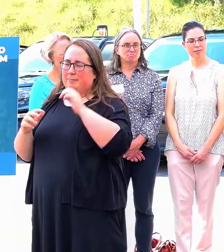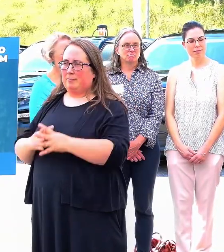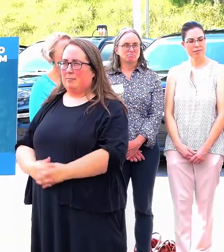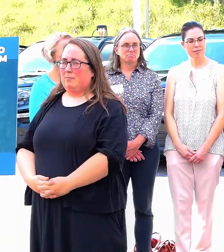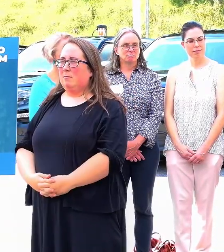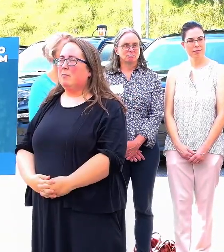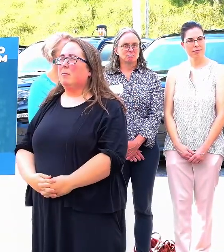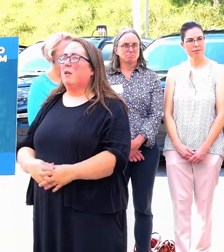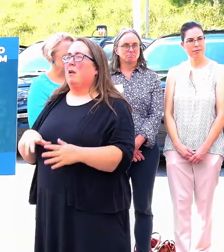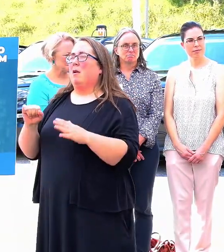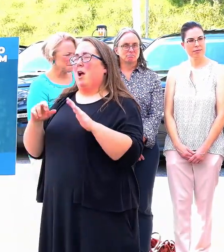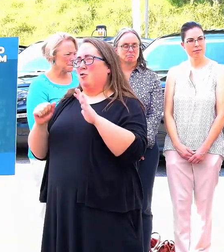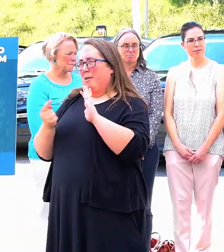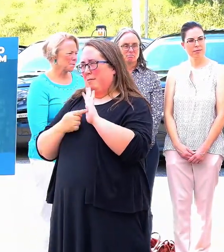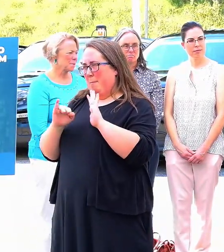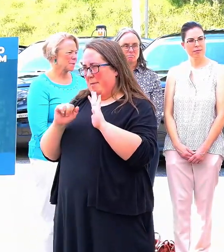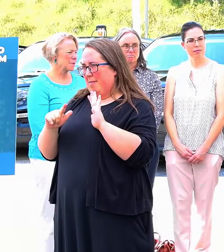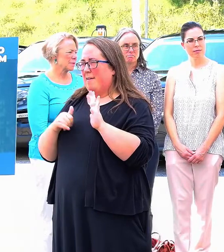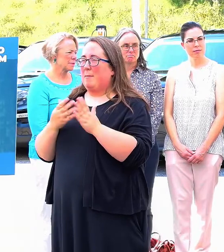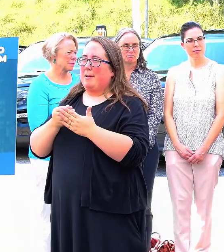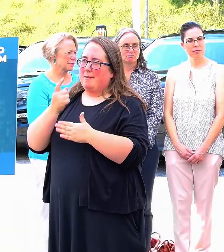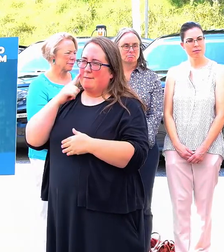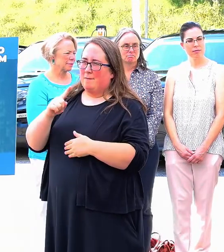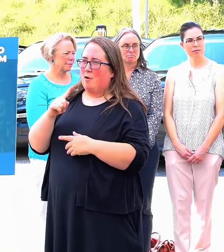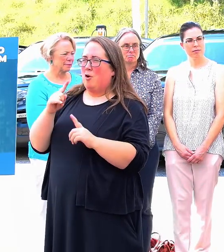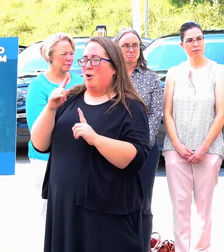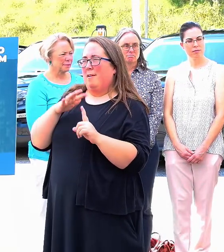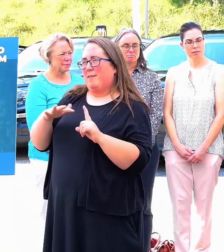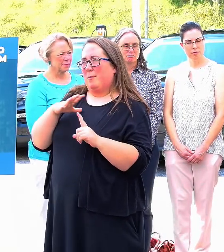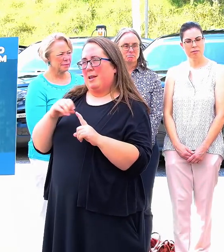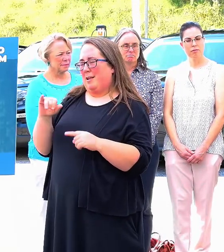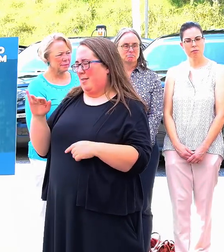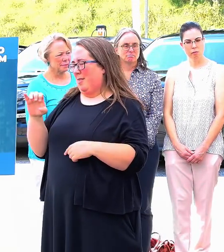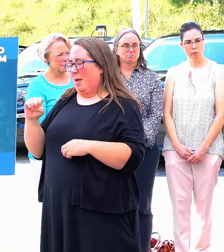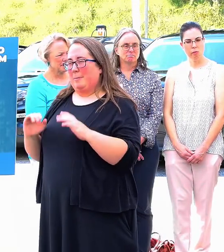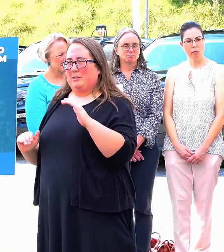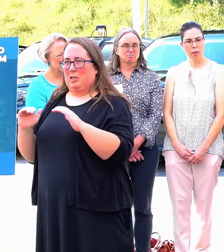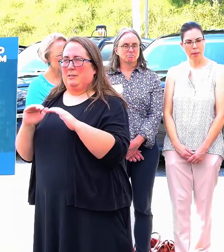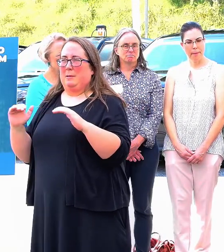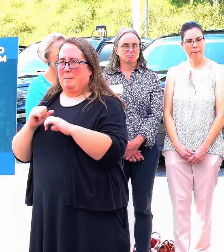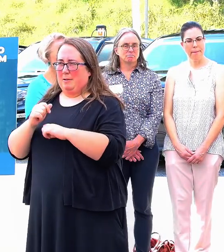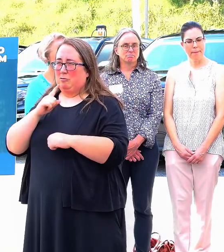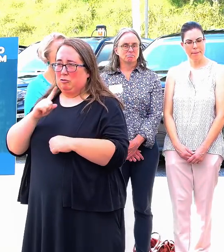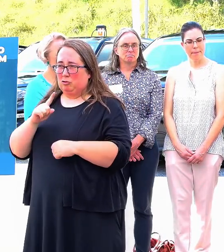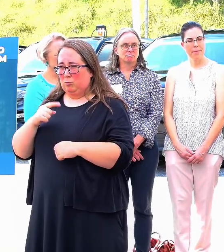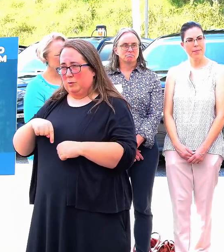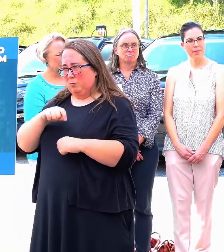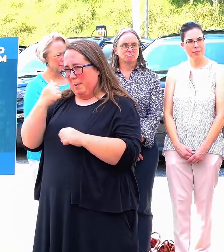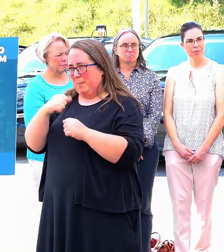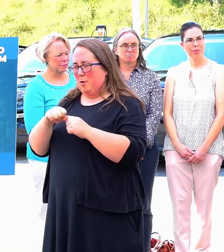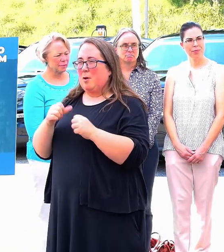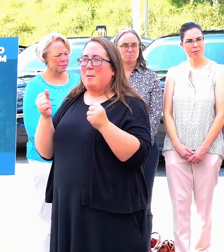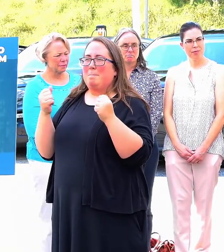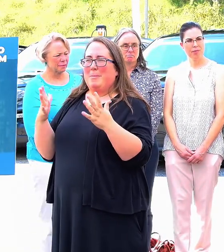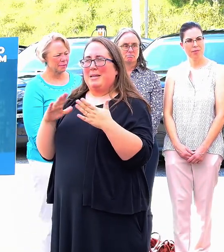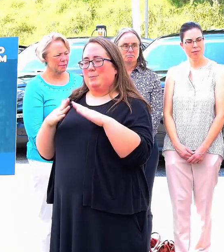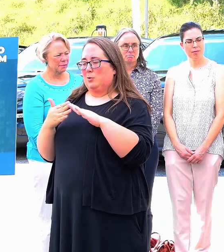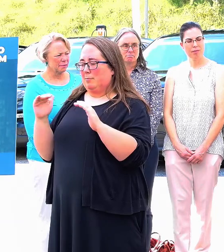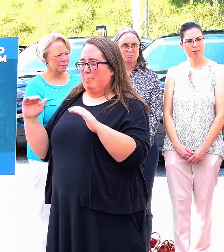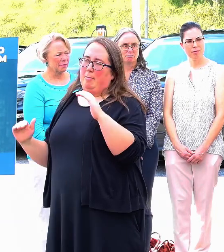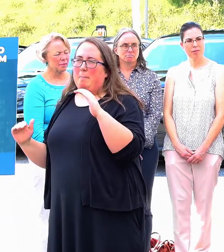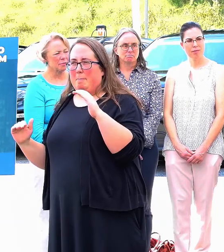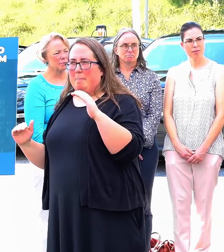There's money in here for environmental and climate justice. Let's remember that many communities have been